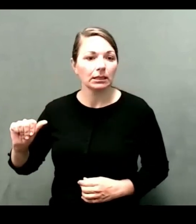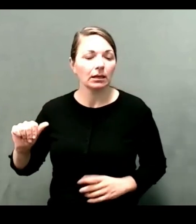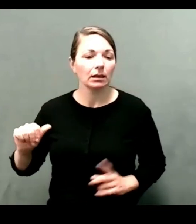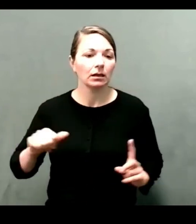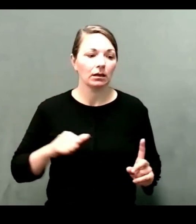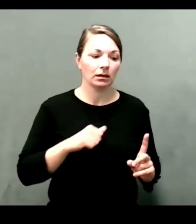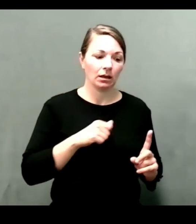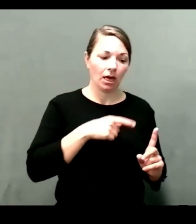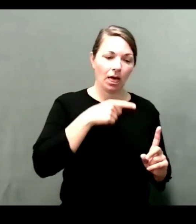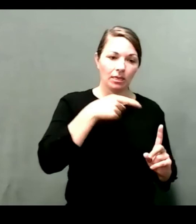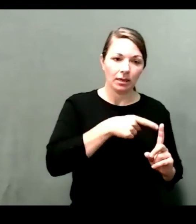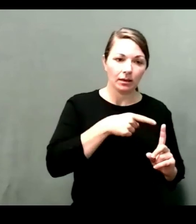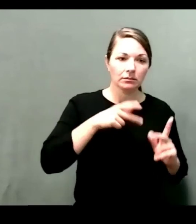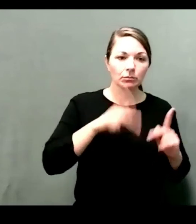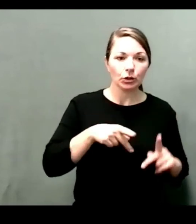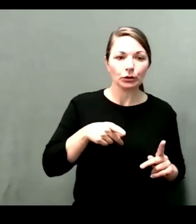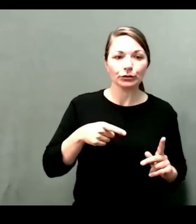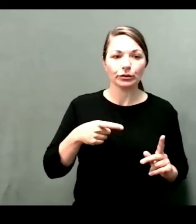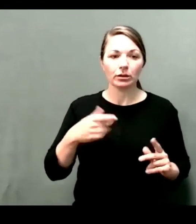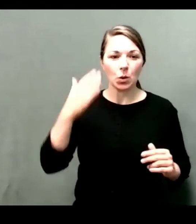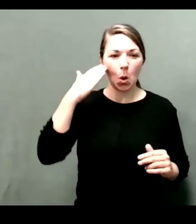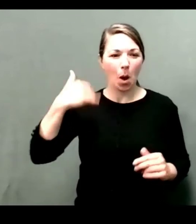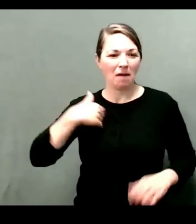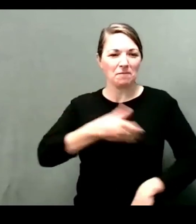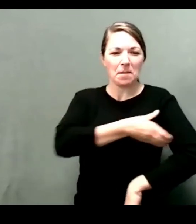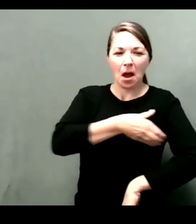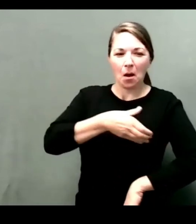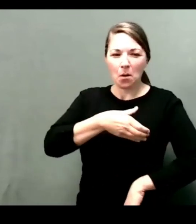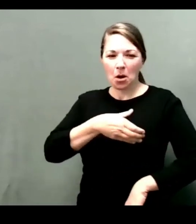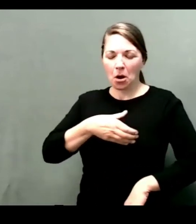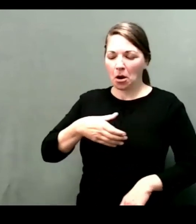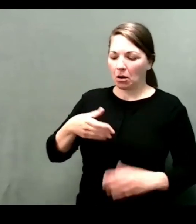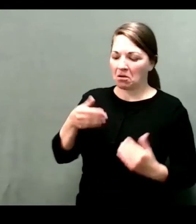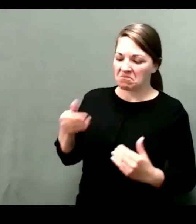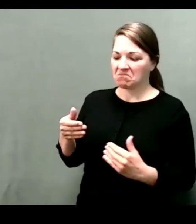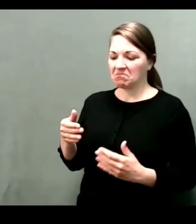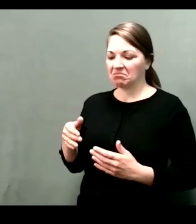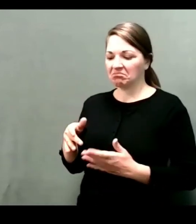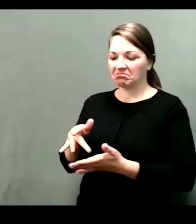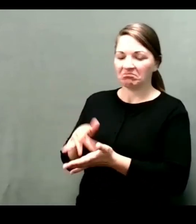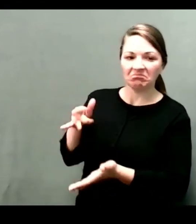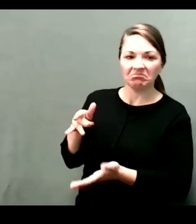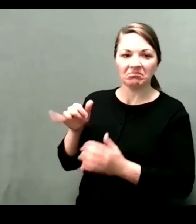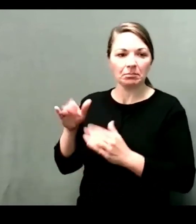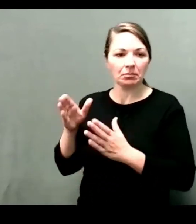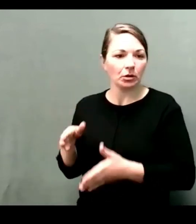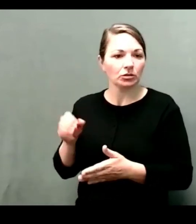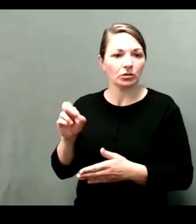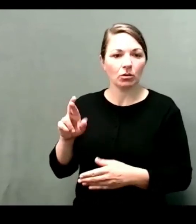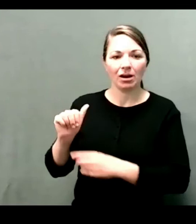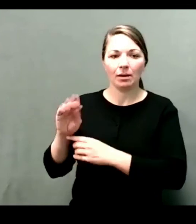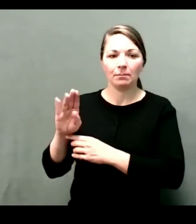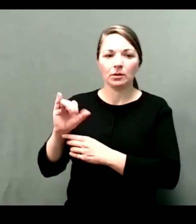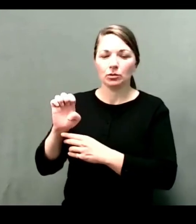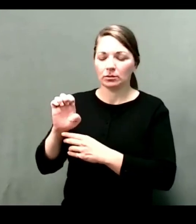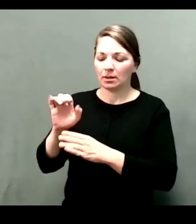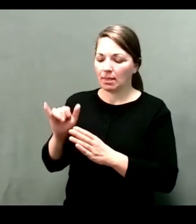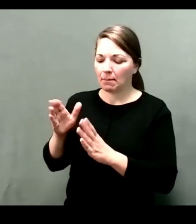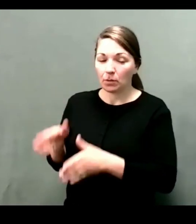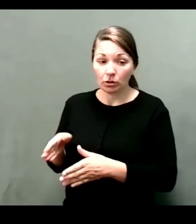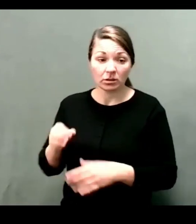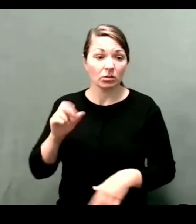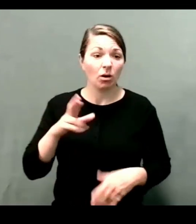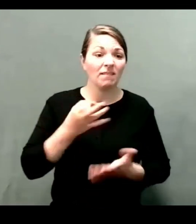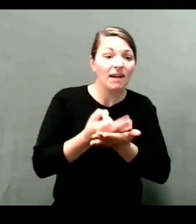physically abusive to them because they knew that they had power in that way, right? Maybe there's financial abuse. Maybe there's